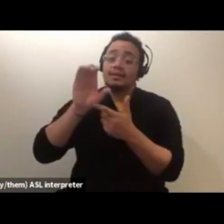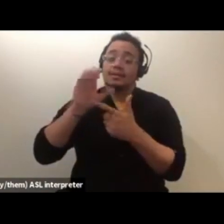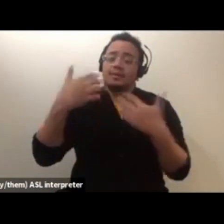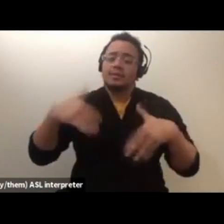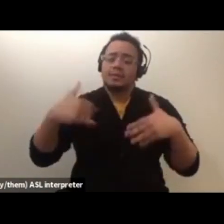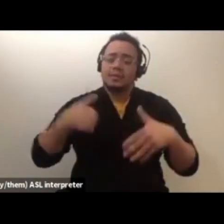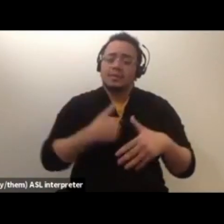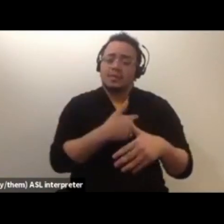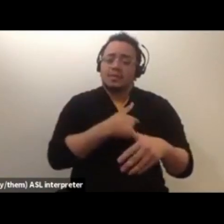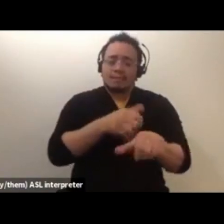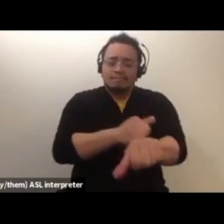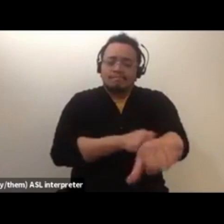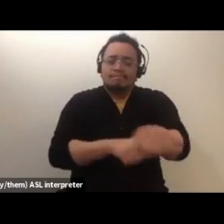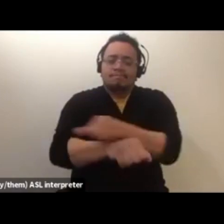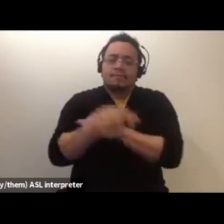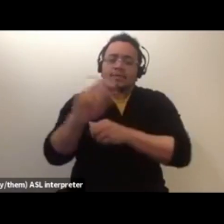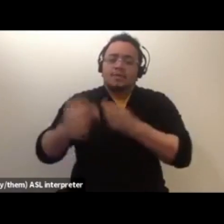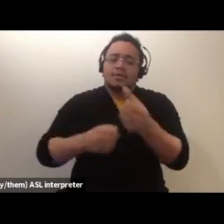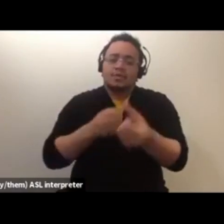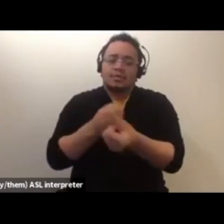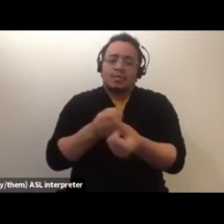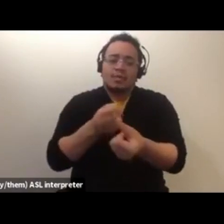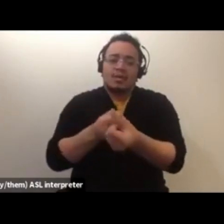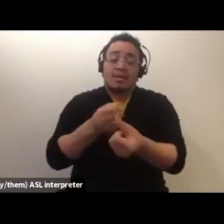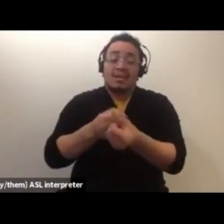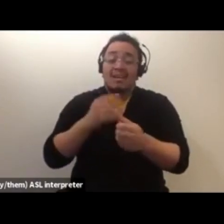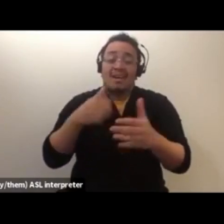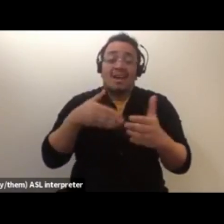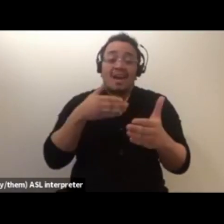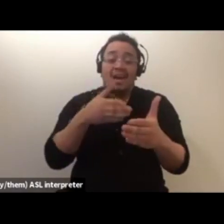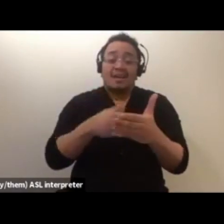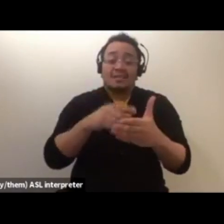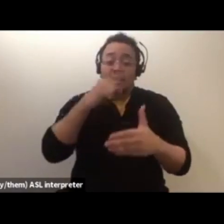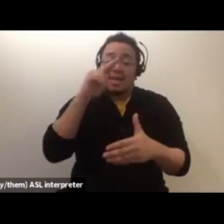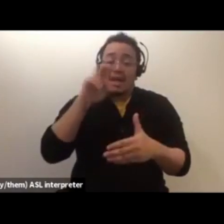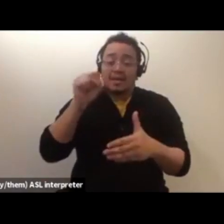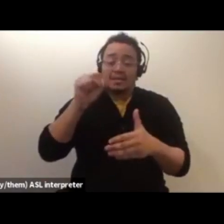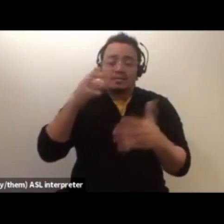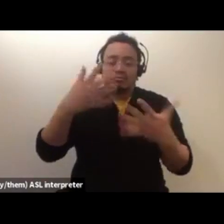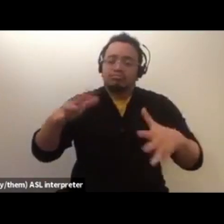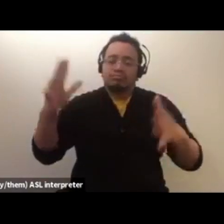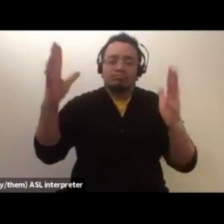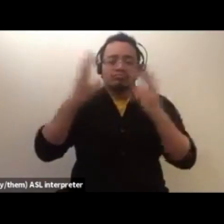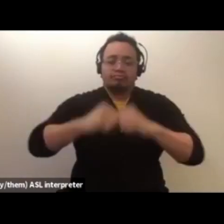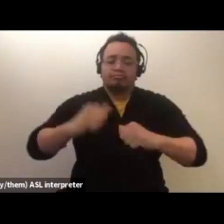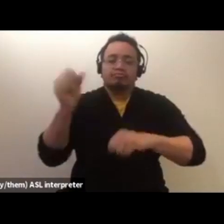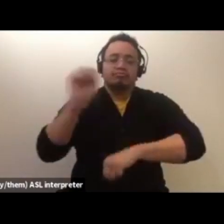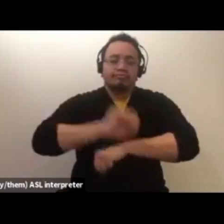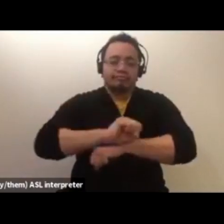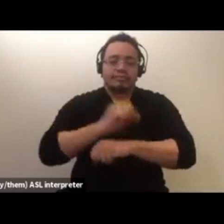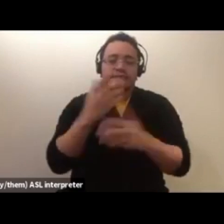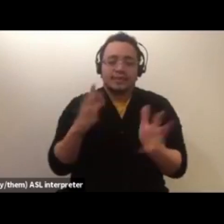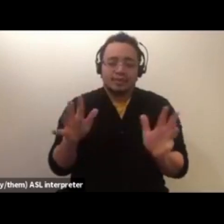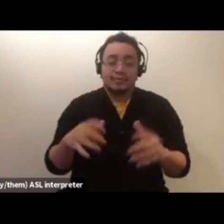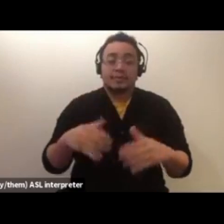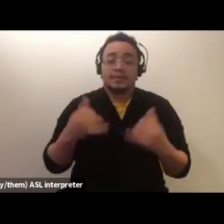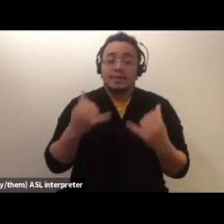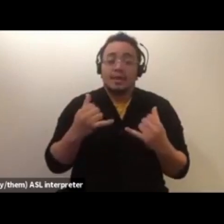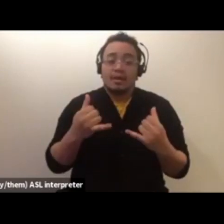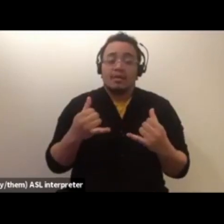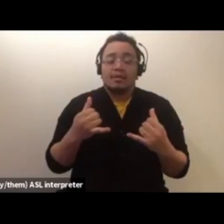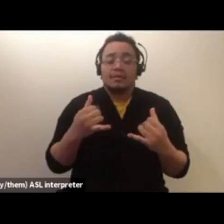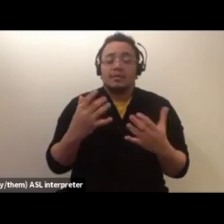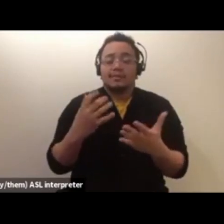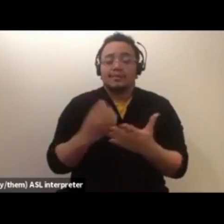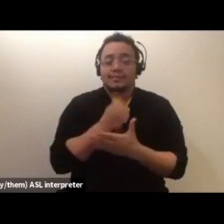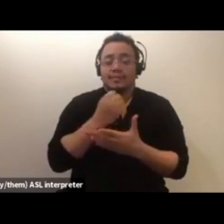as you view this live, to have a moment of silence with us. And we are here with you. Black